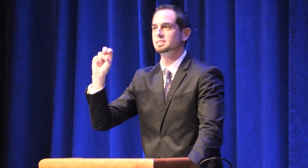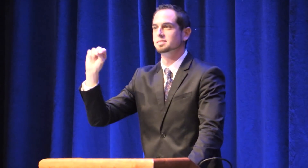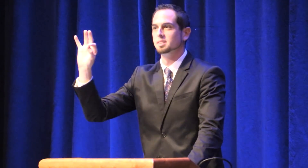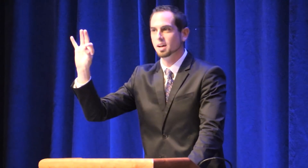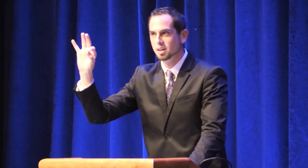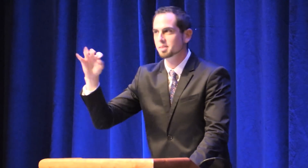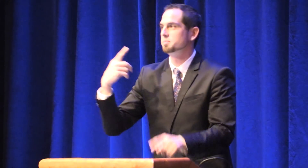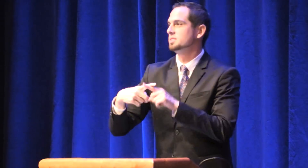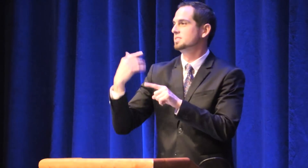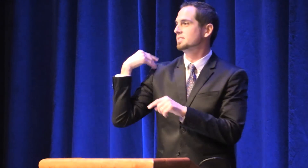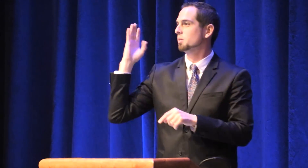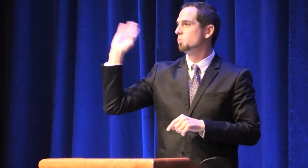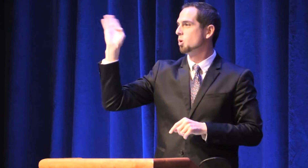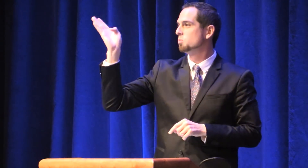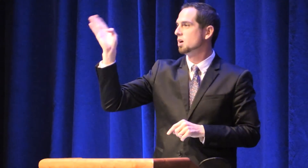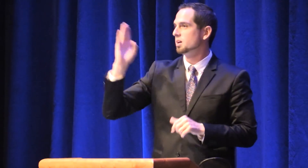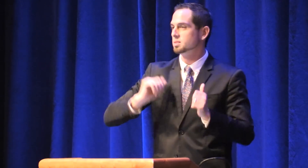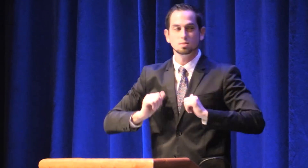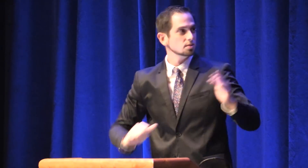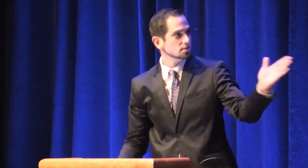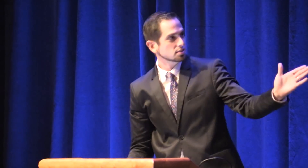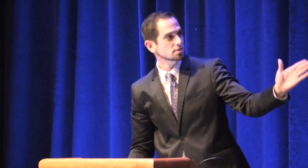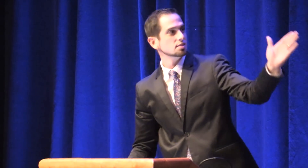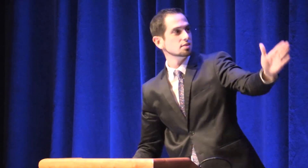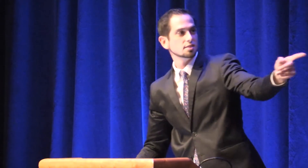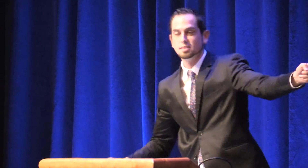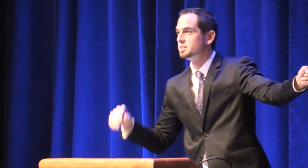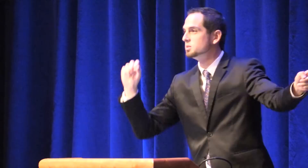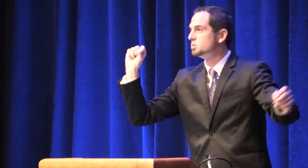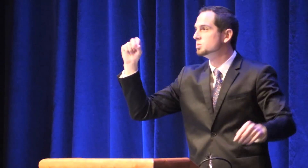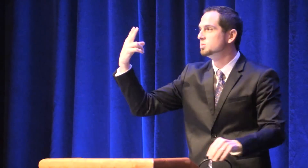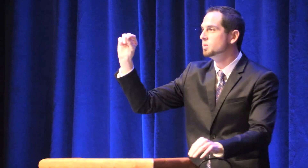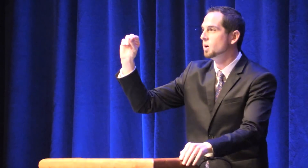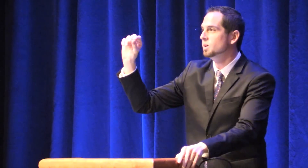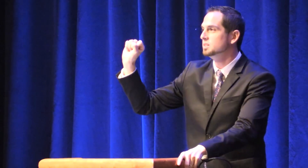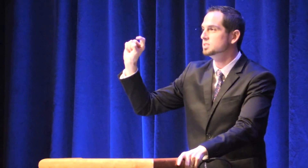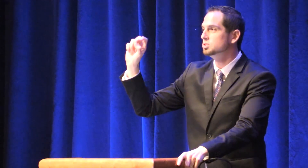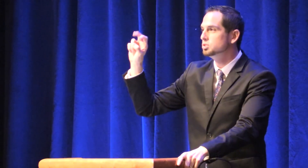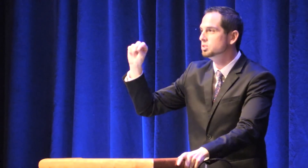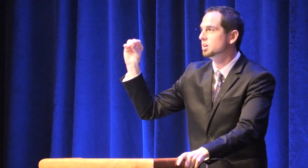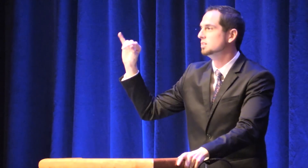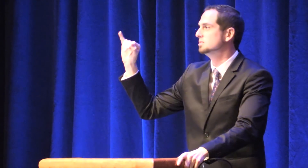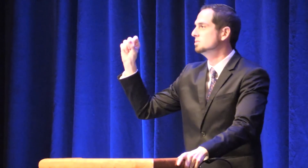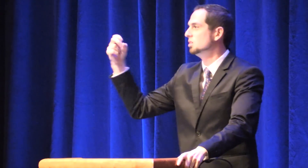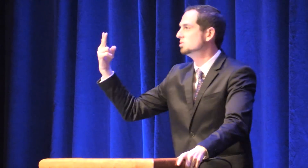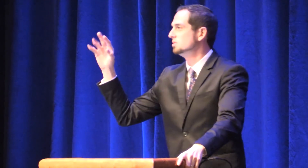and her recent cameo on The Walking Dead after her success on Broadway.